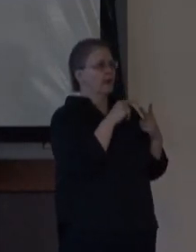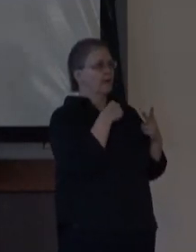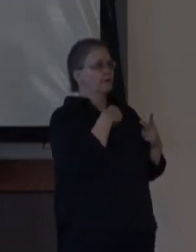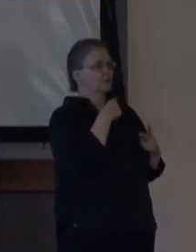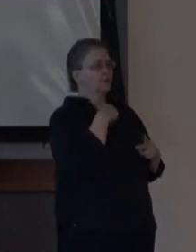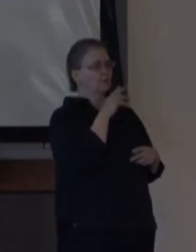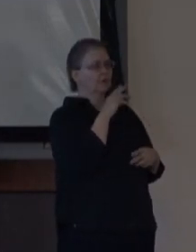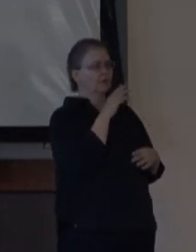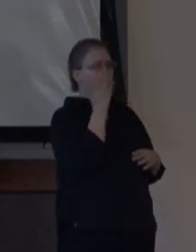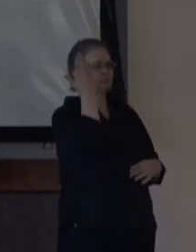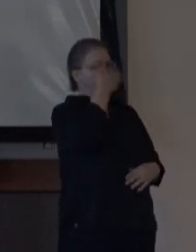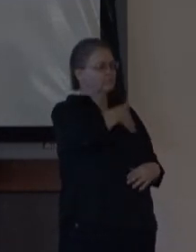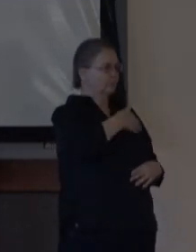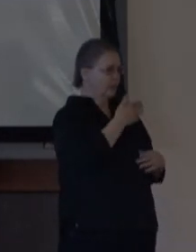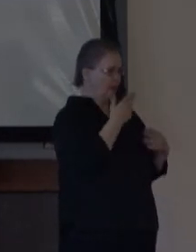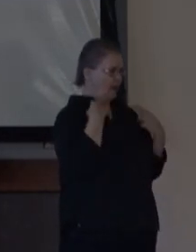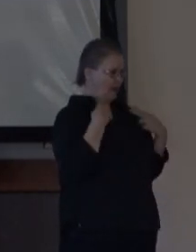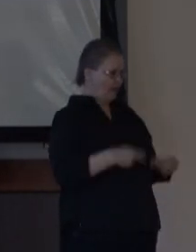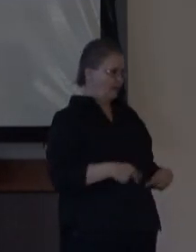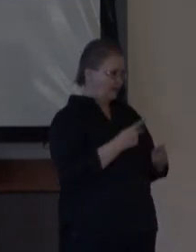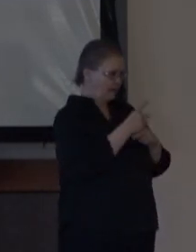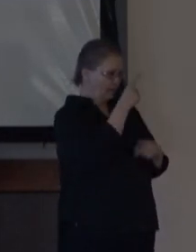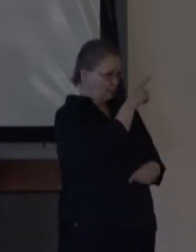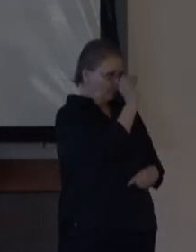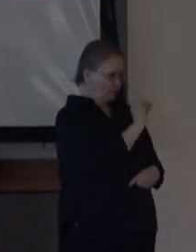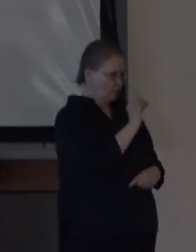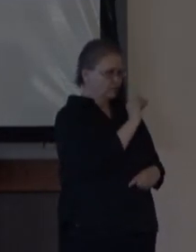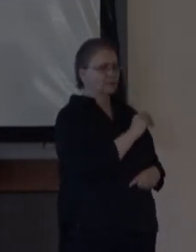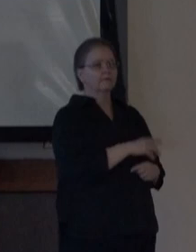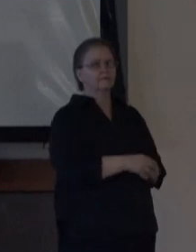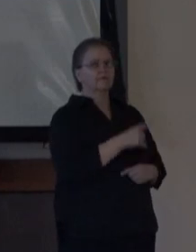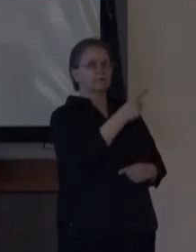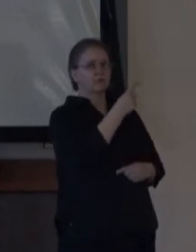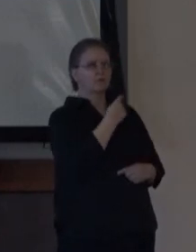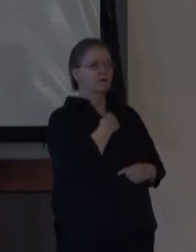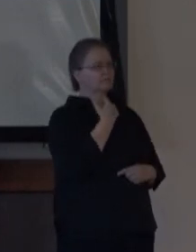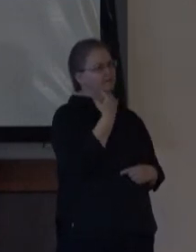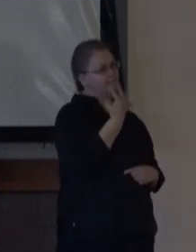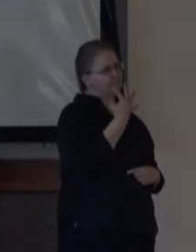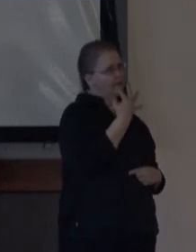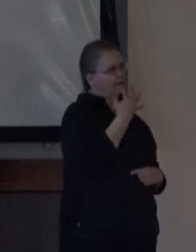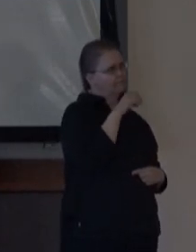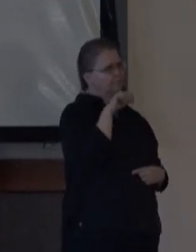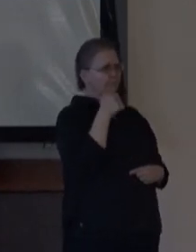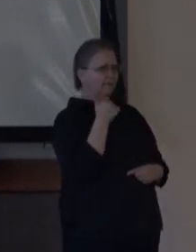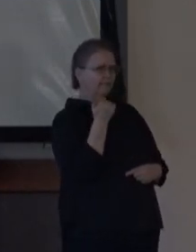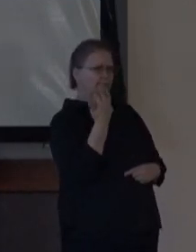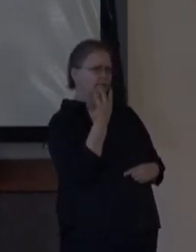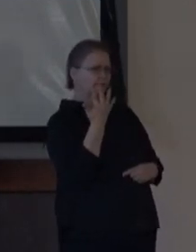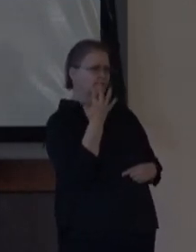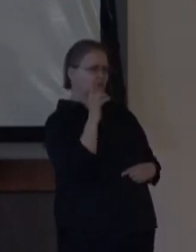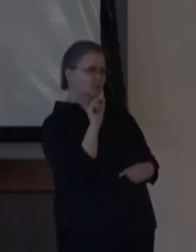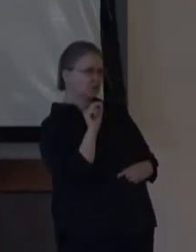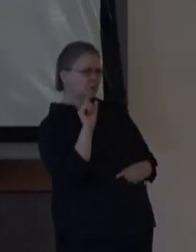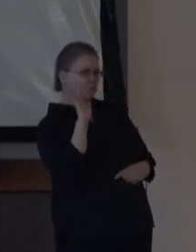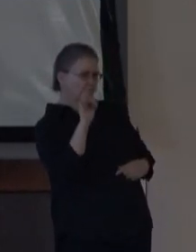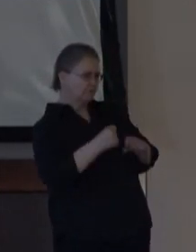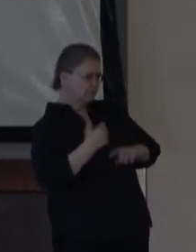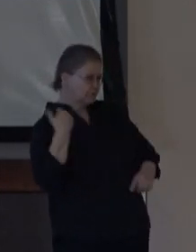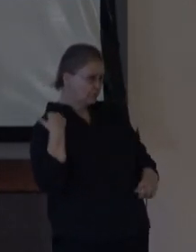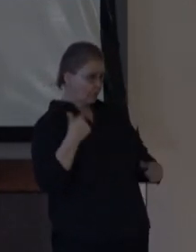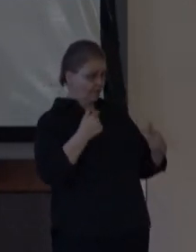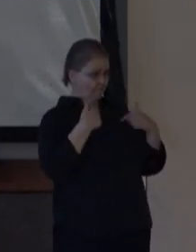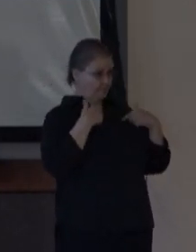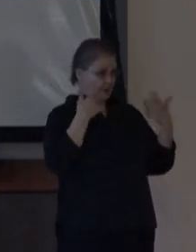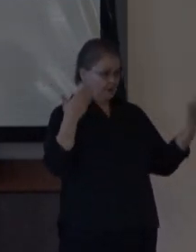oversee our healthcare system in Oregon. And again, if you'd asked me 5, 10, 15, 20, 25 years ago if I thought I'd be in this